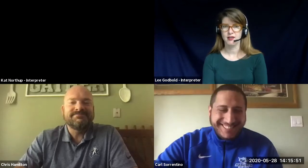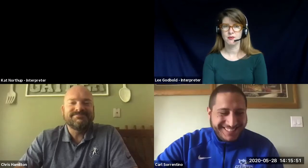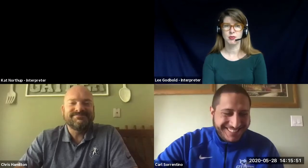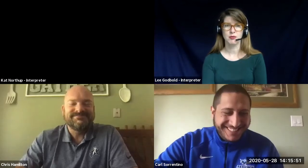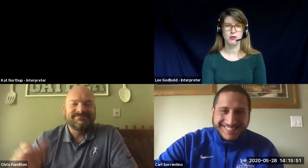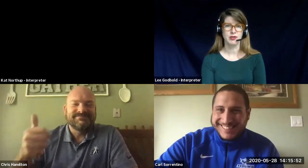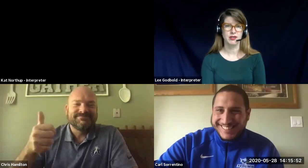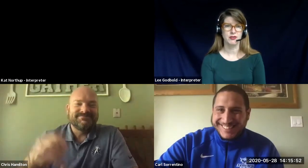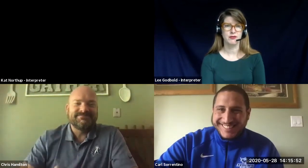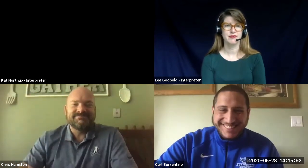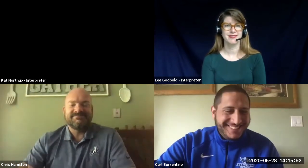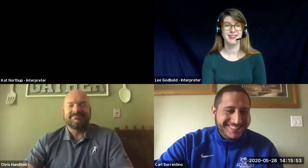with the barbecue and what have you. Yeah.